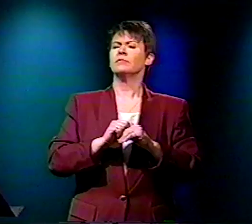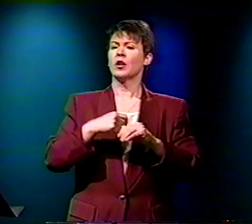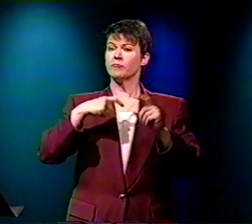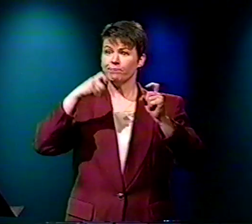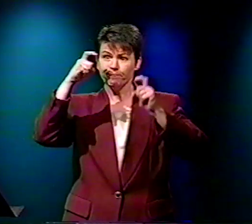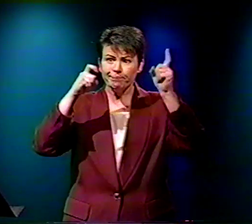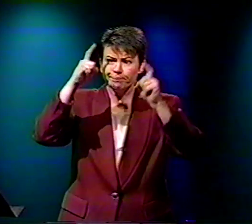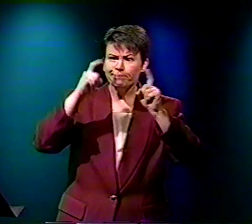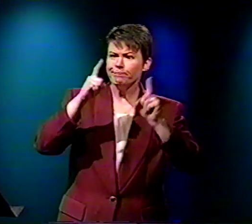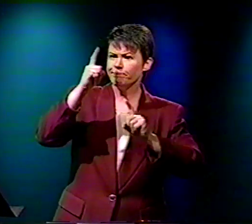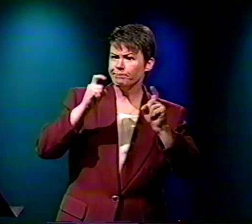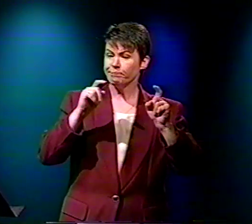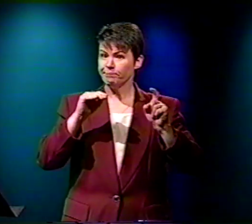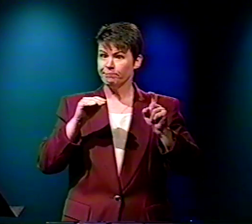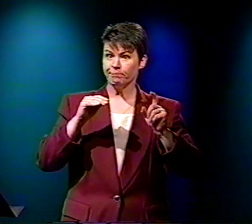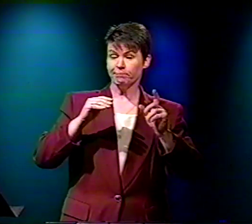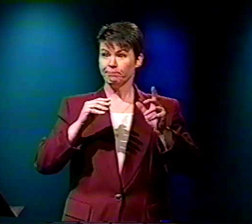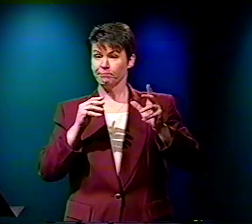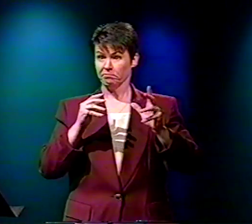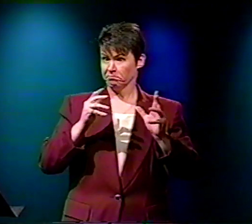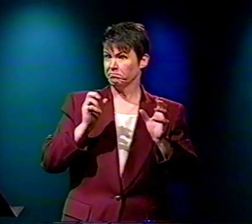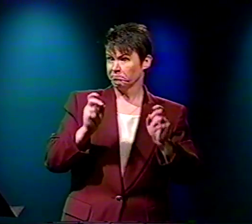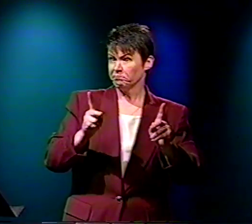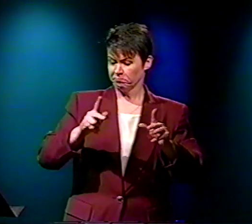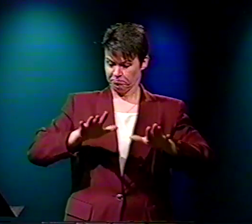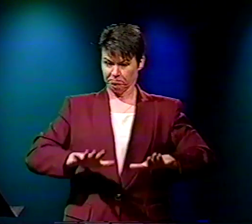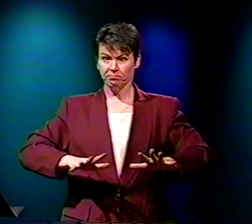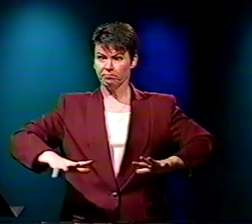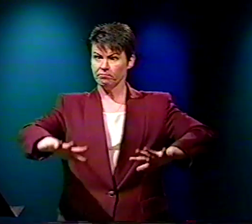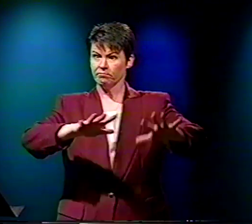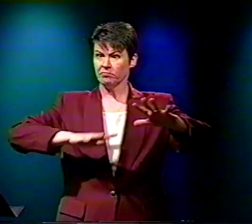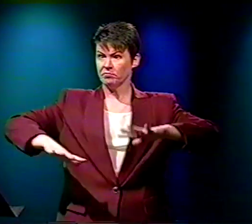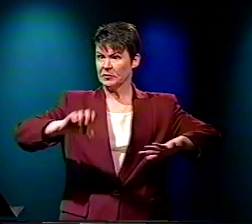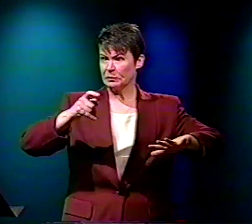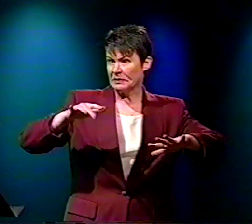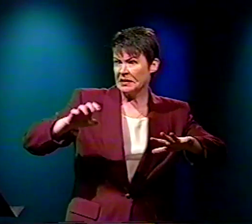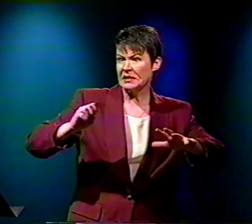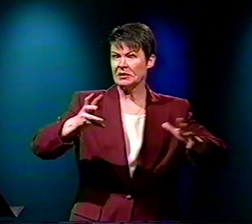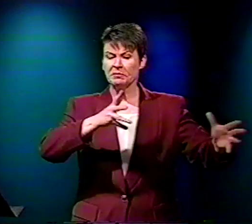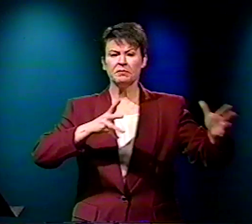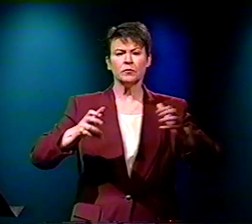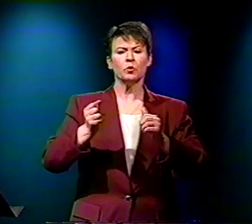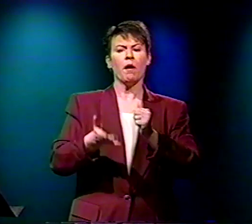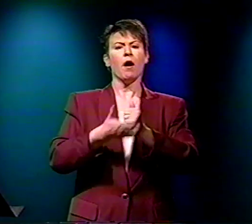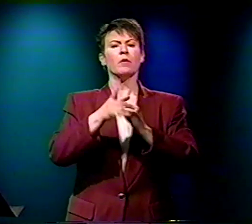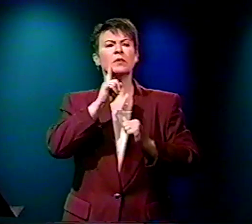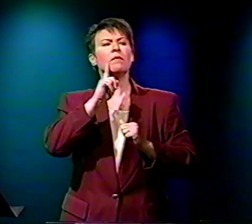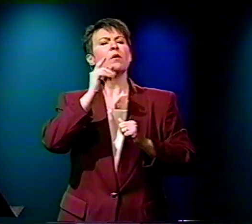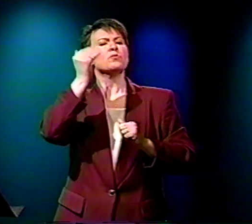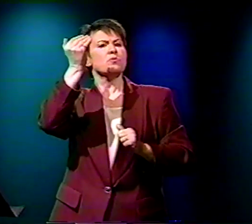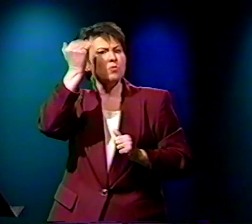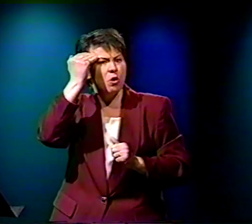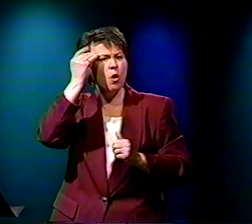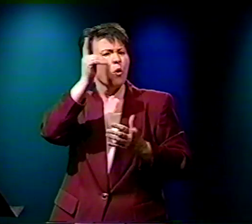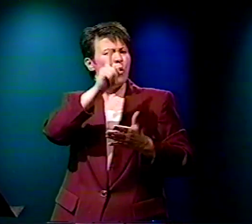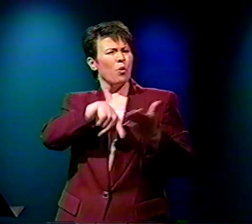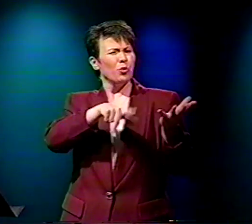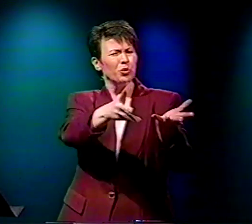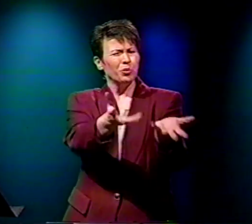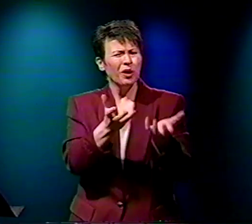can you read me clearly on my fingerspelling? Are my facial expressions and my non-manual markers, perhaps my use of space? Use specific